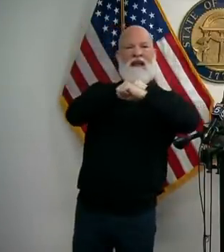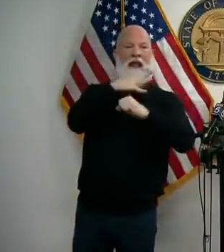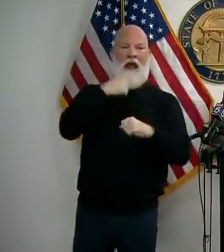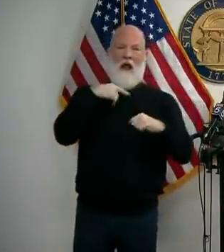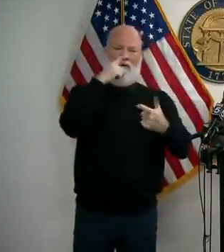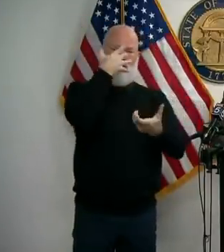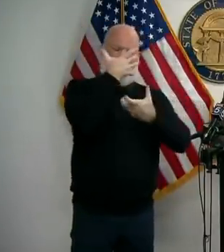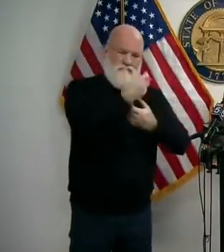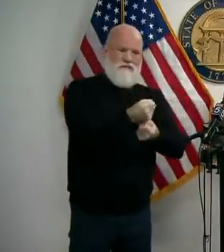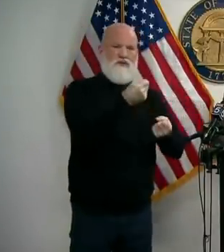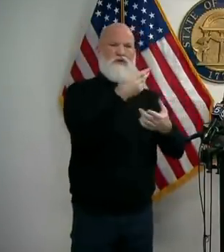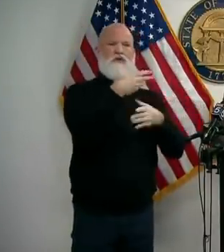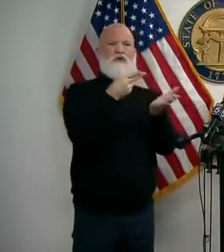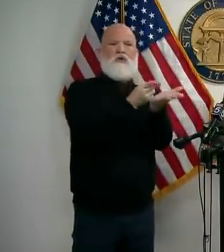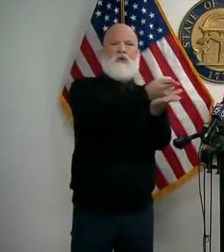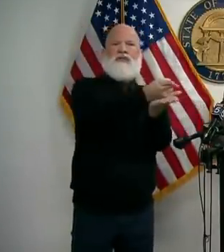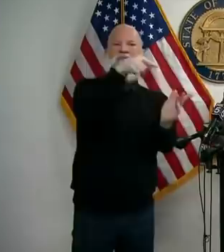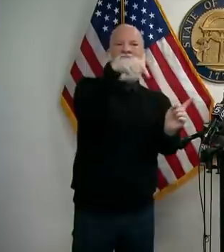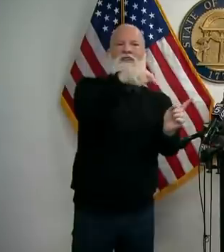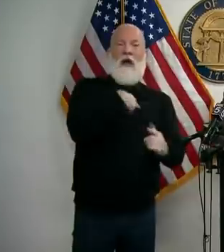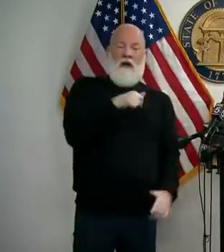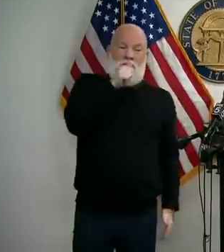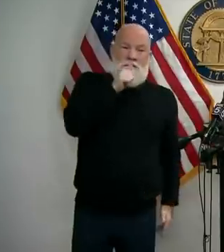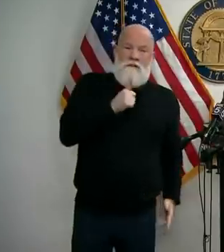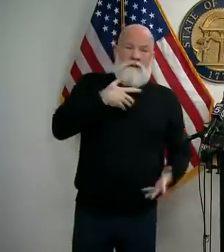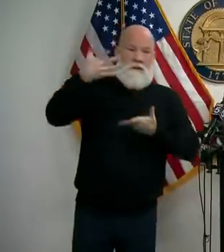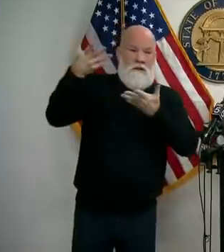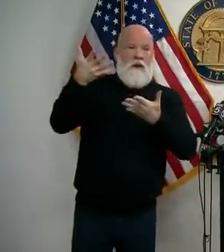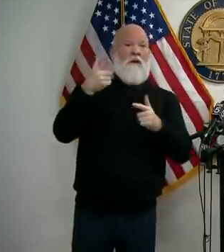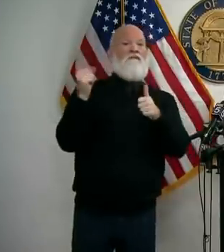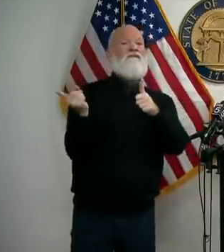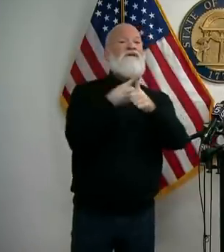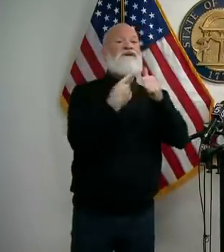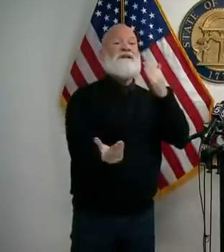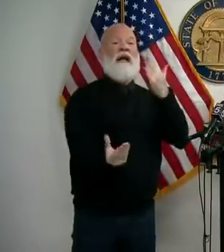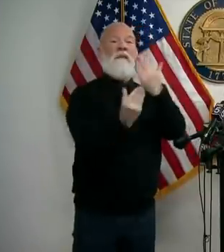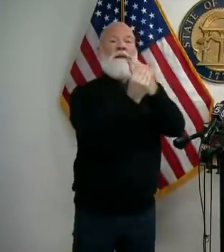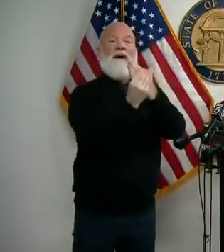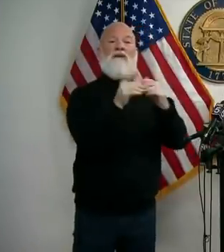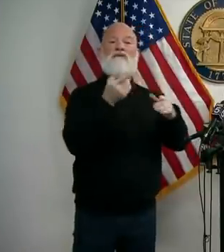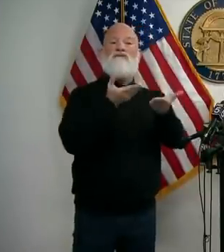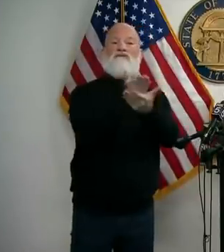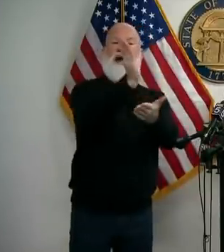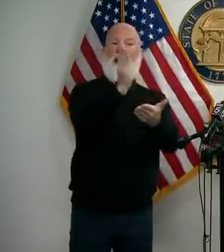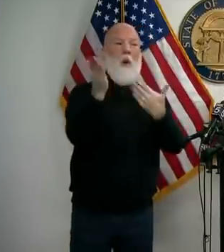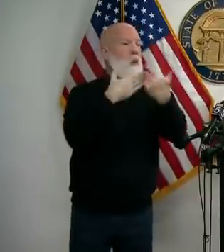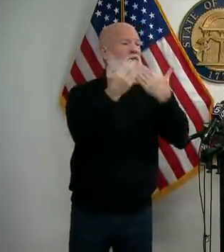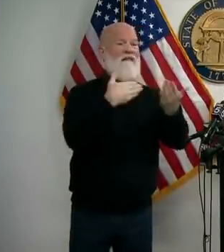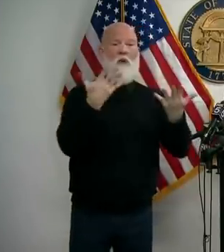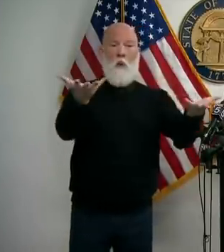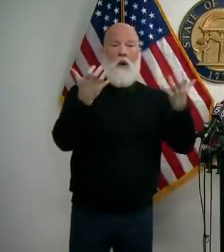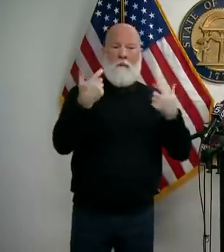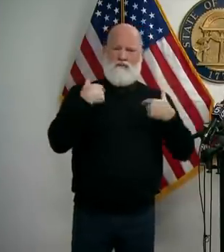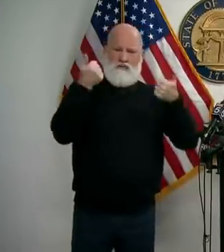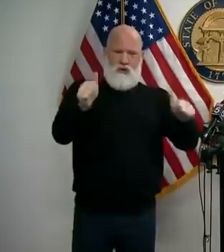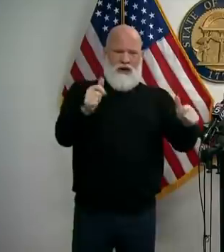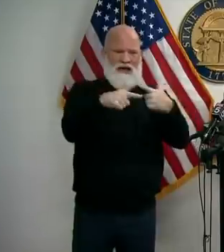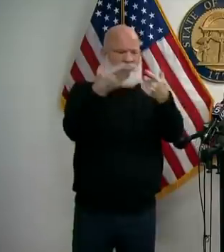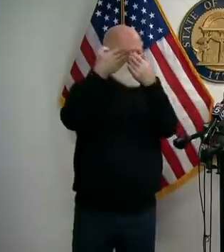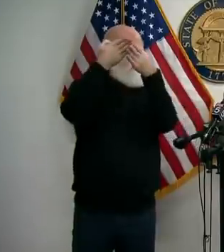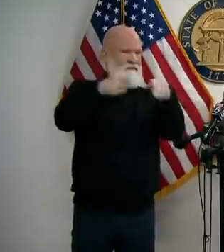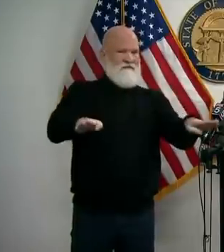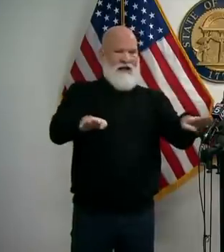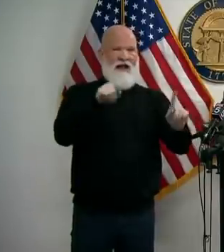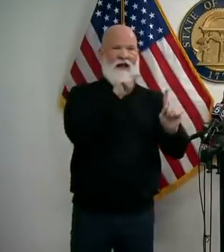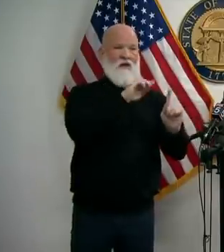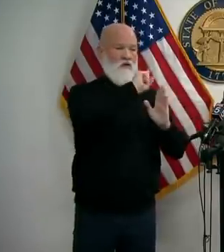Last I checked, I'm an American. I have a First Amendment right to answer some of these things, but I try to separate from my role here and my role when I answer specific political type questions.